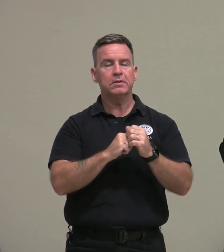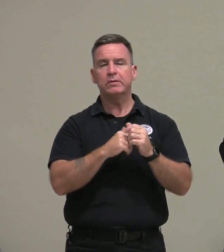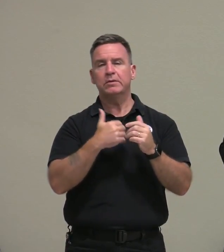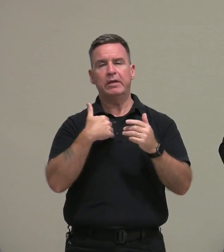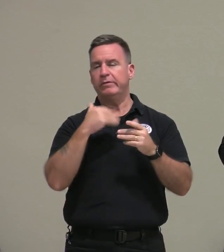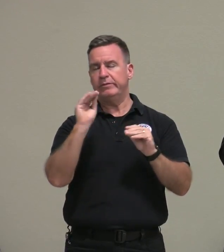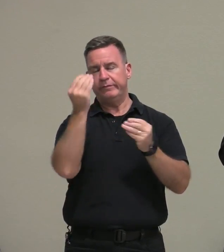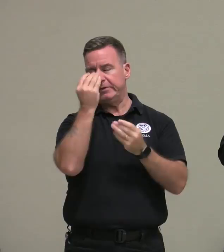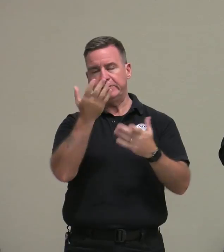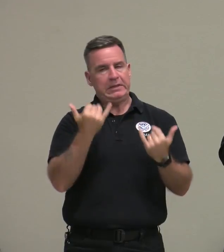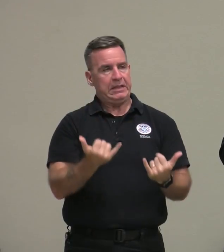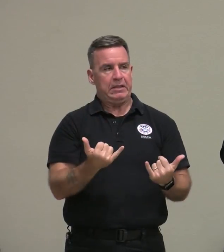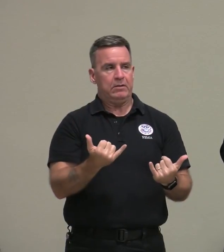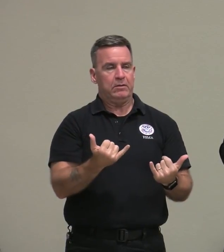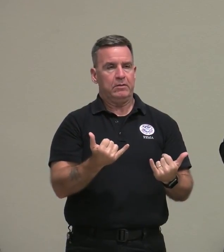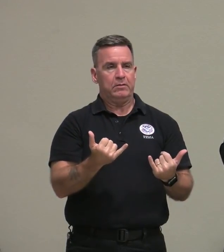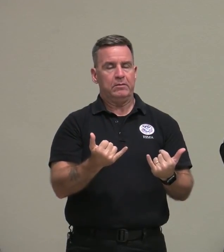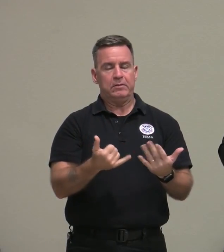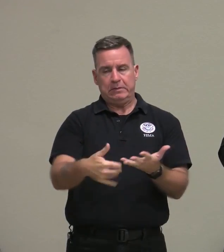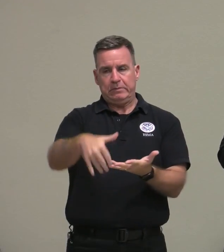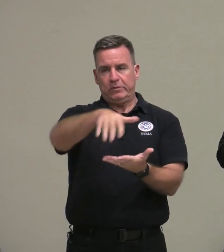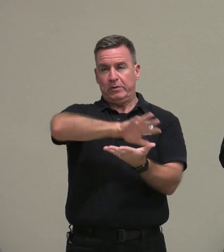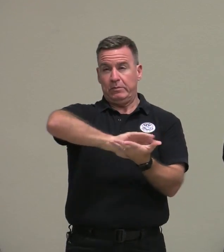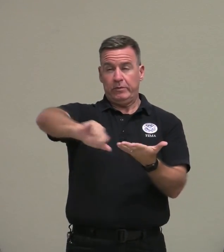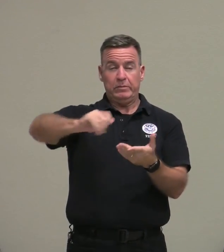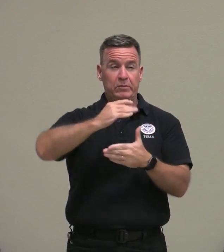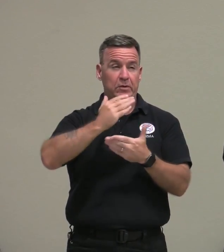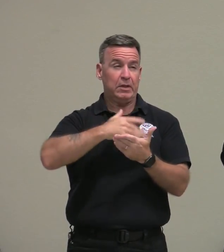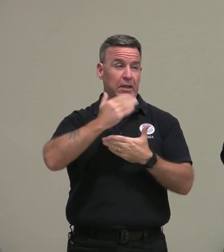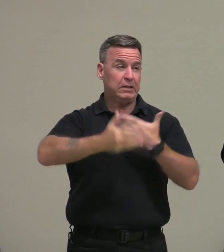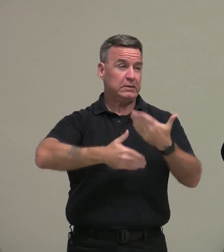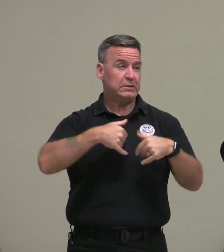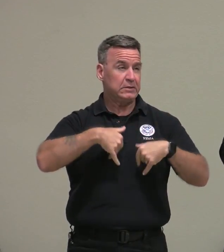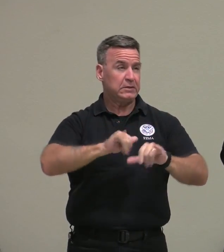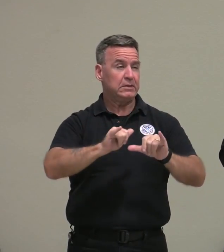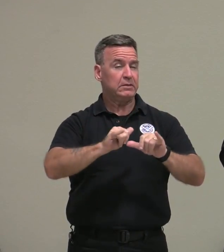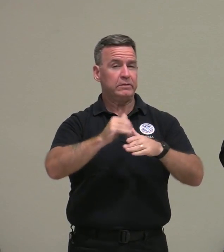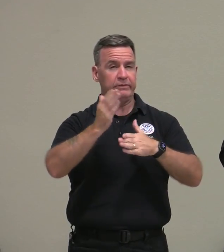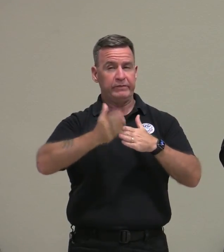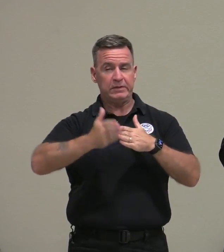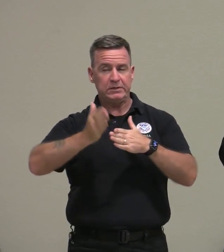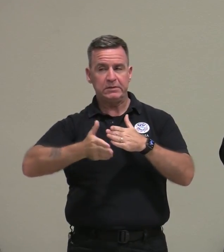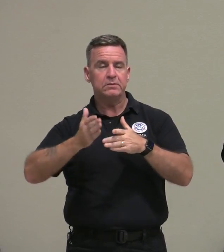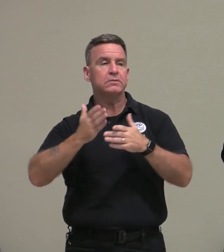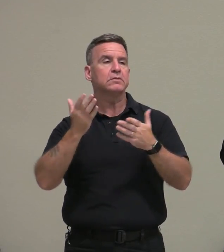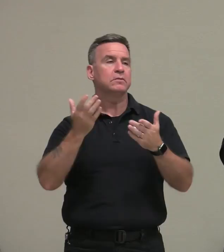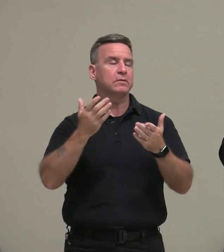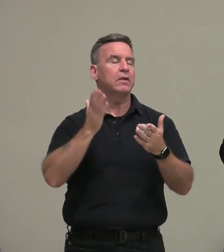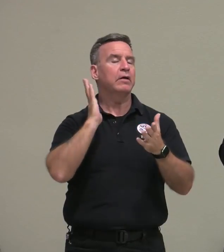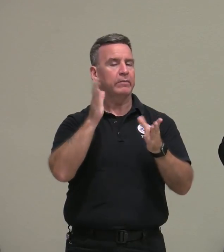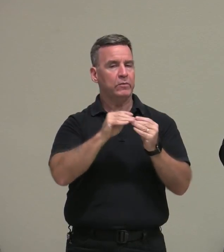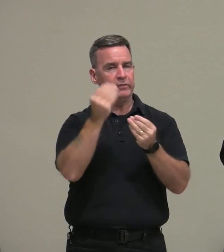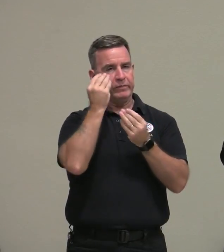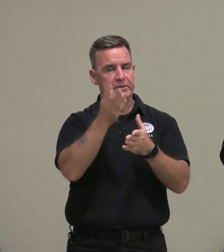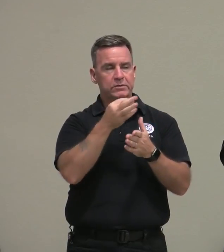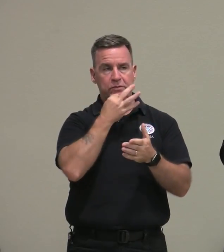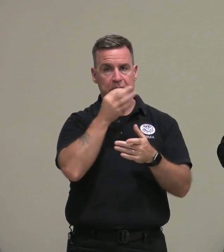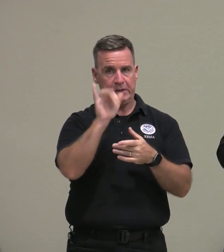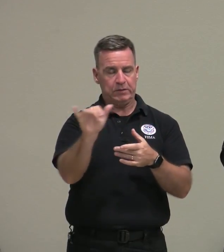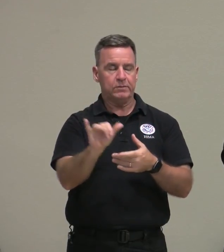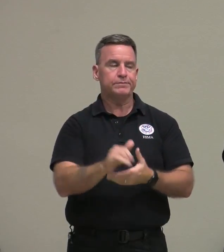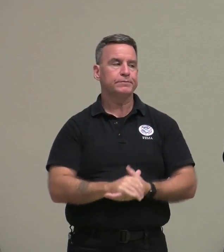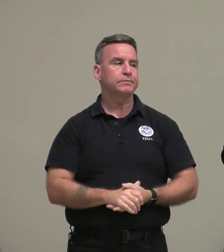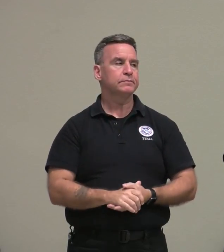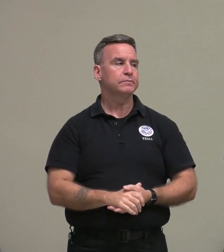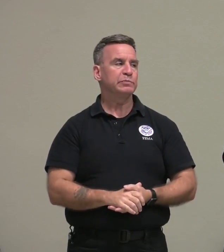have that information at this time. The debris removal process is still being finalized. So there will be more information soon on that